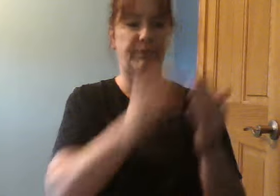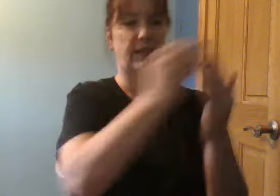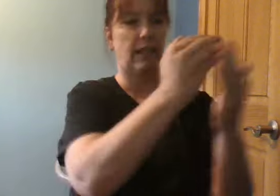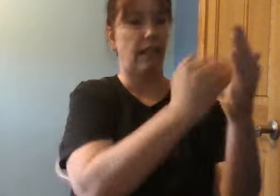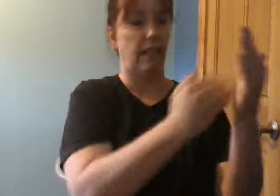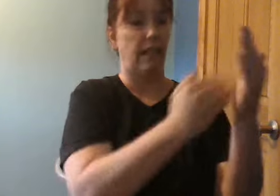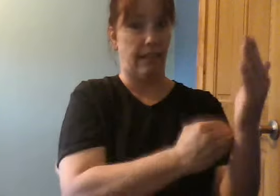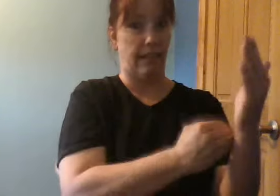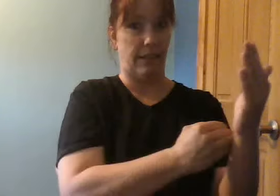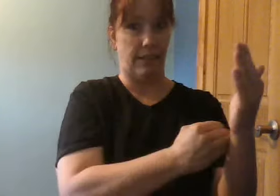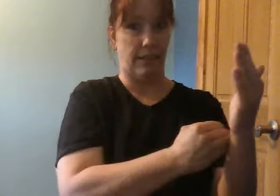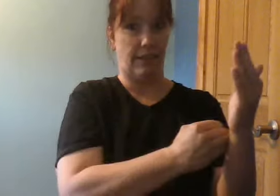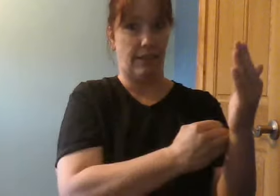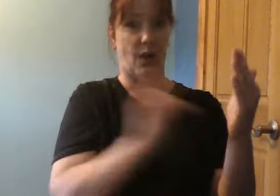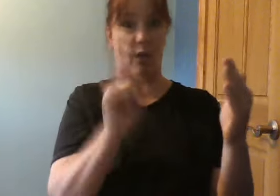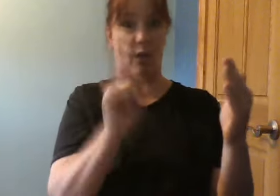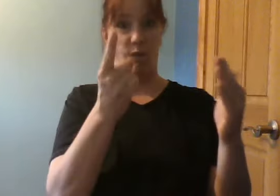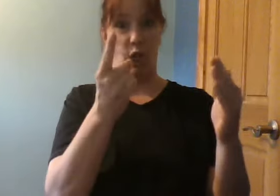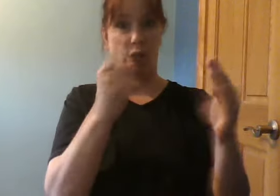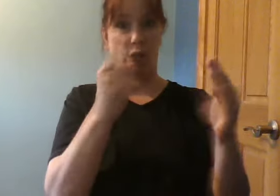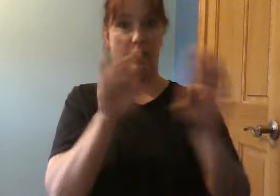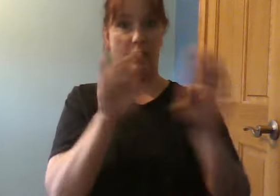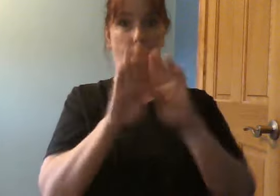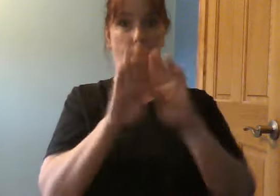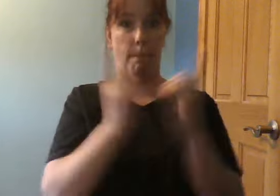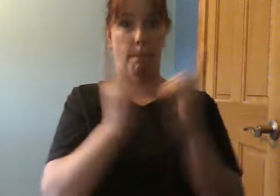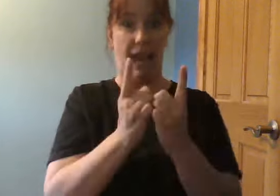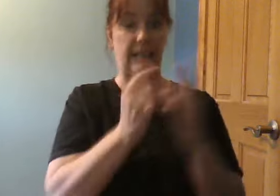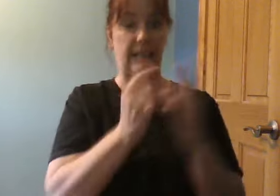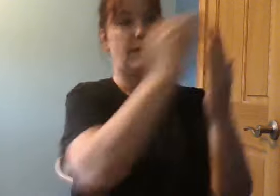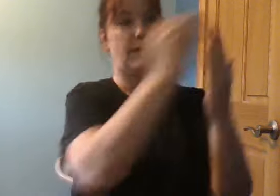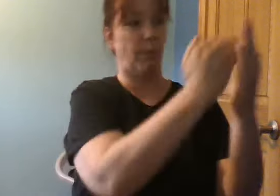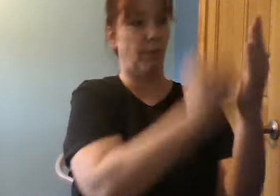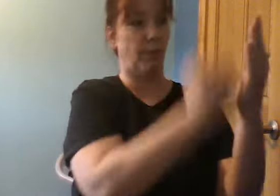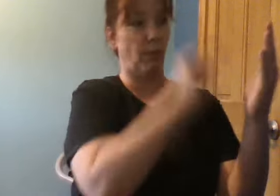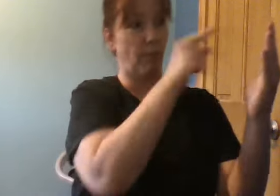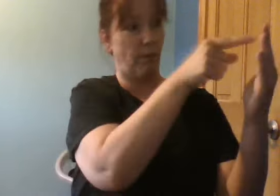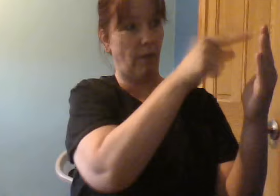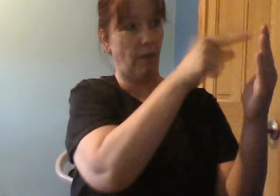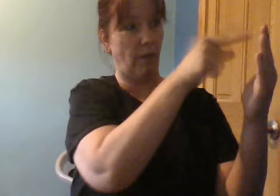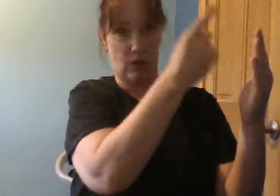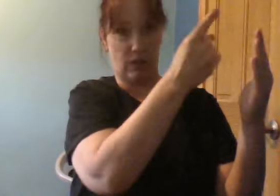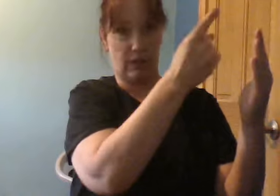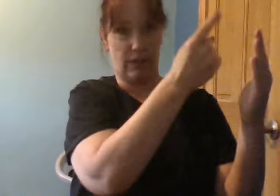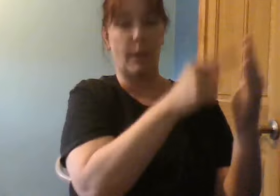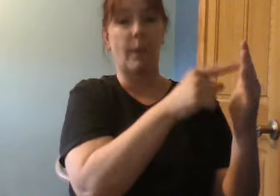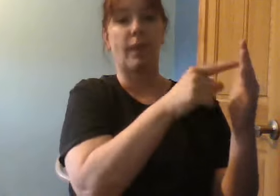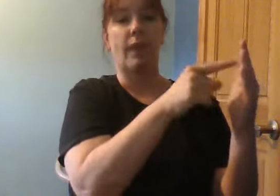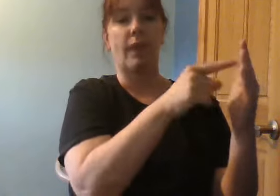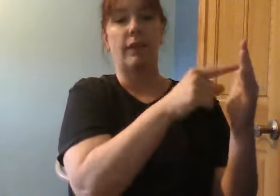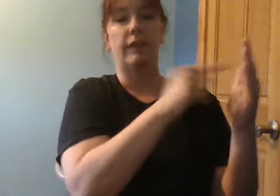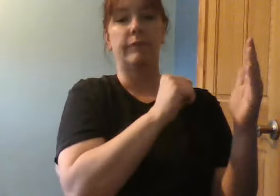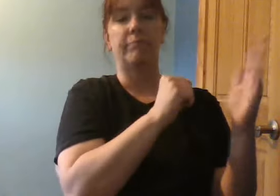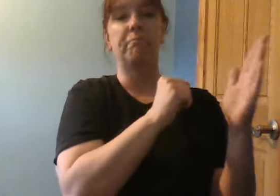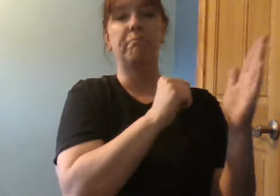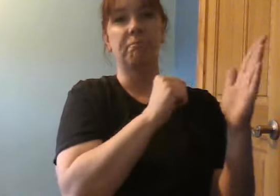The first band on the list of bands that appears at some public music performance of some kind gets the salesman